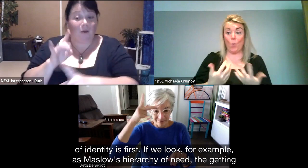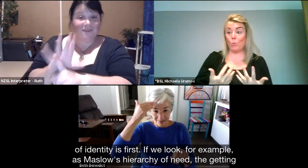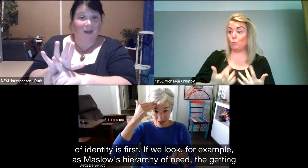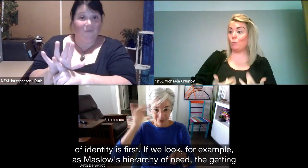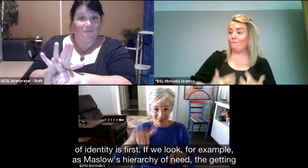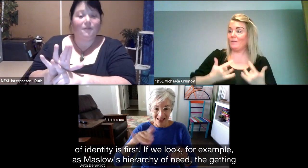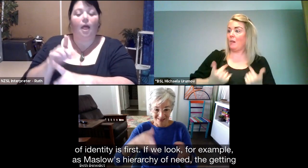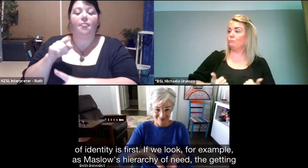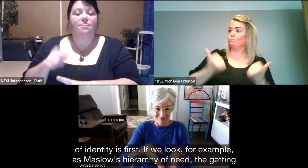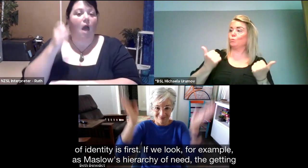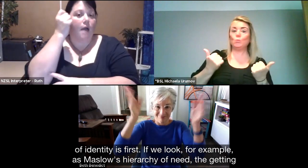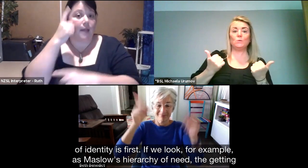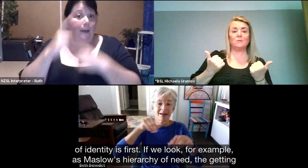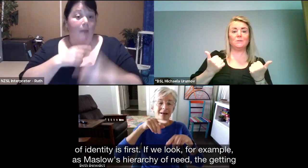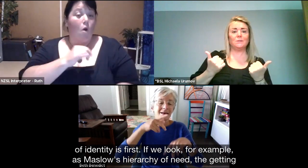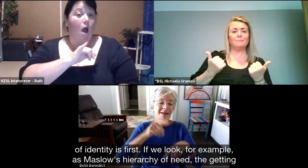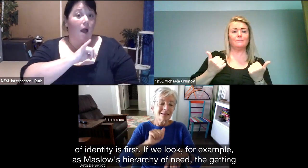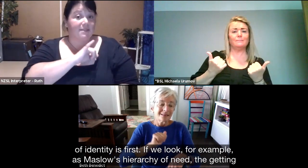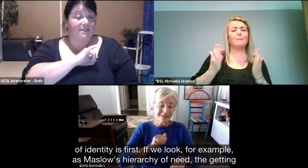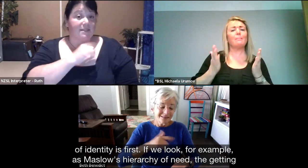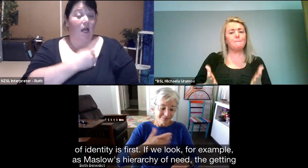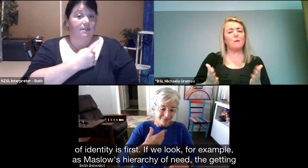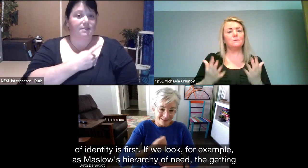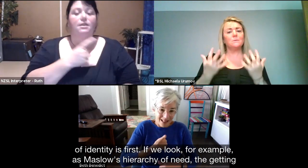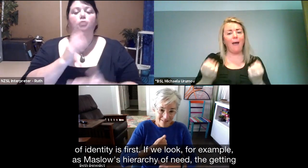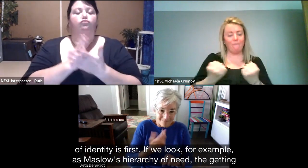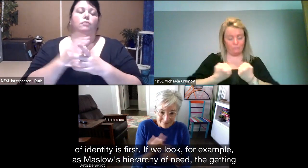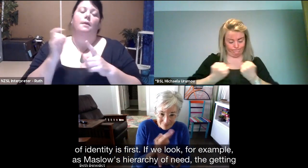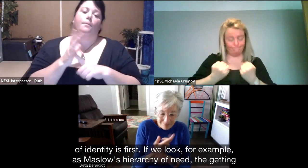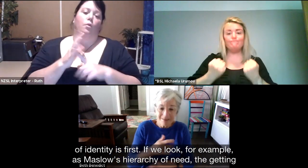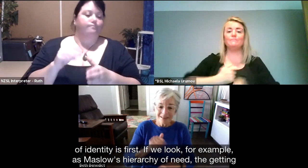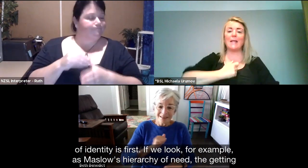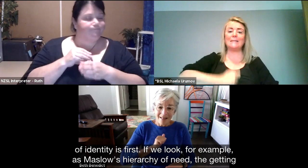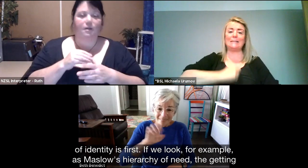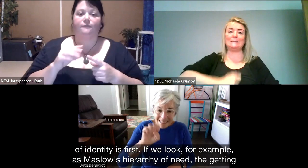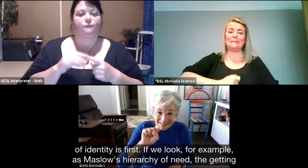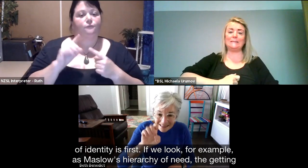identity is first. If we look, for example, at Maslow's hierarchy of need,